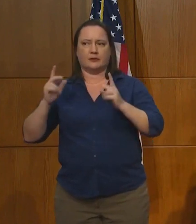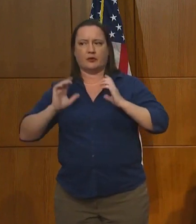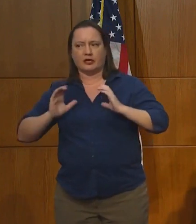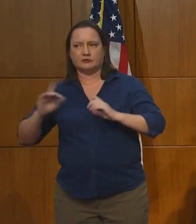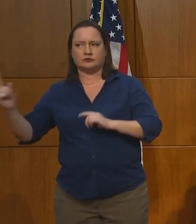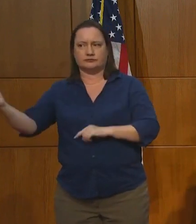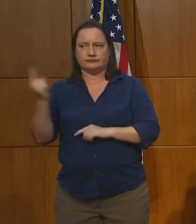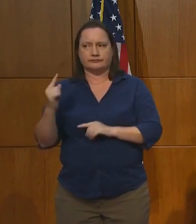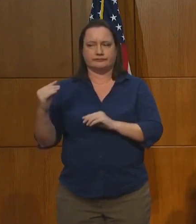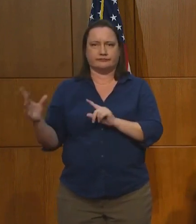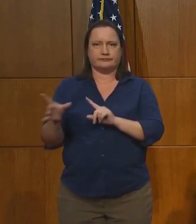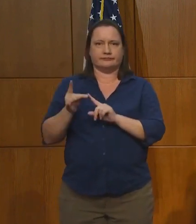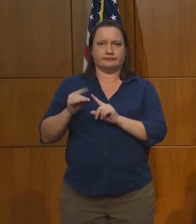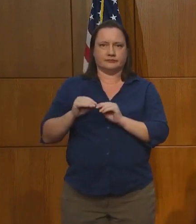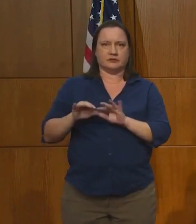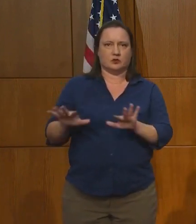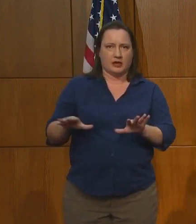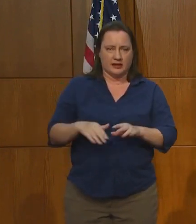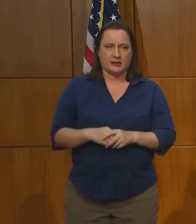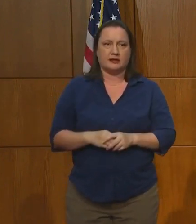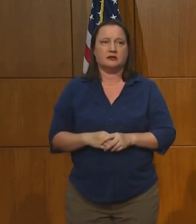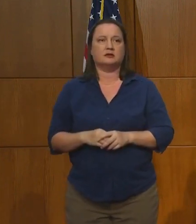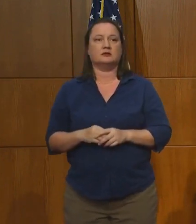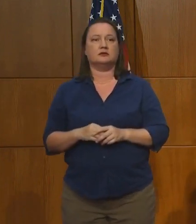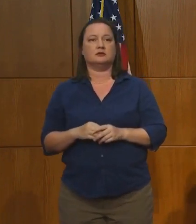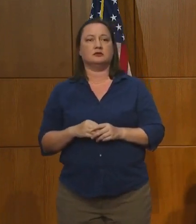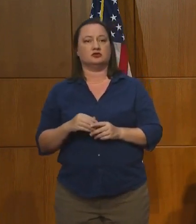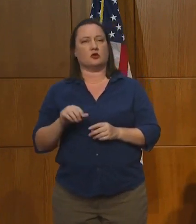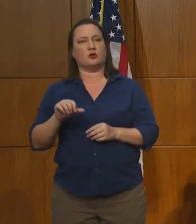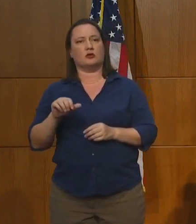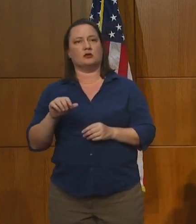thinking about that could help reduce spread within the workplace?